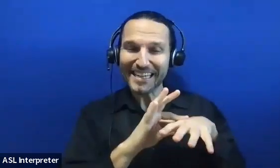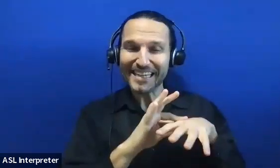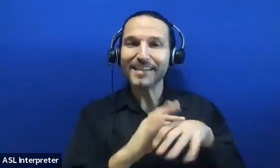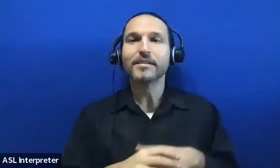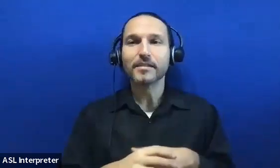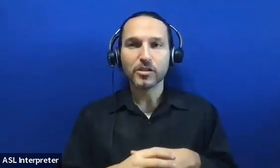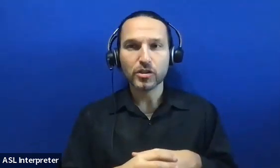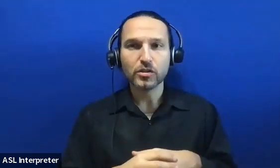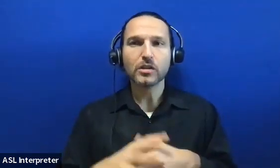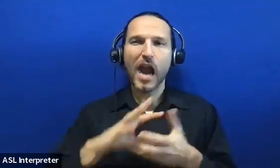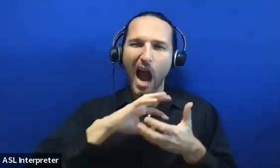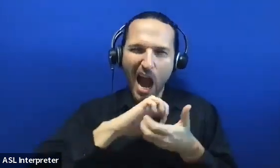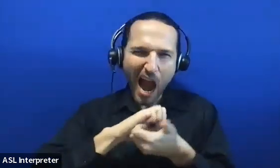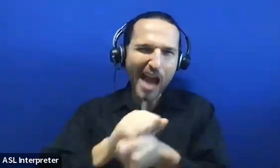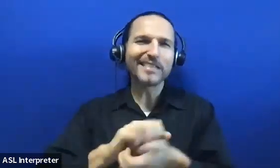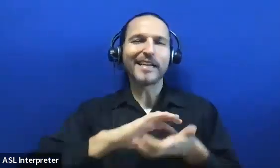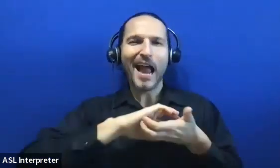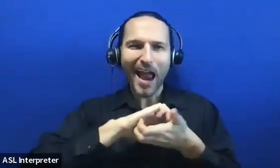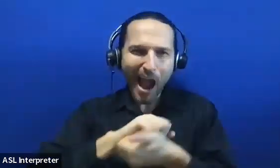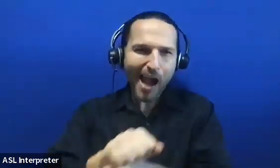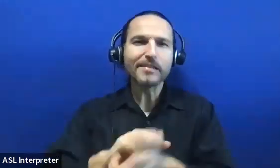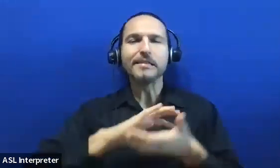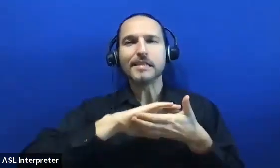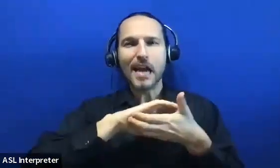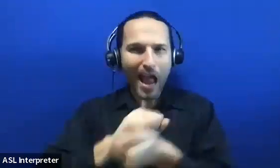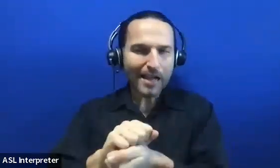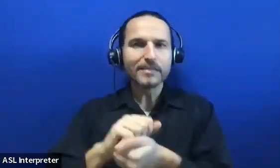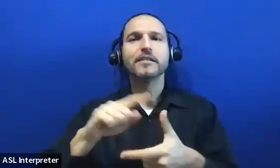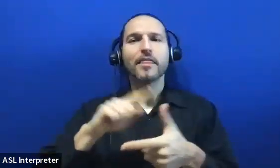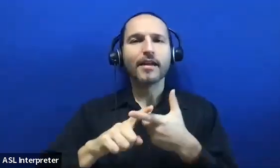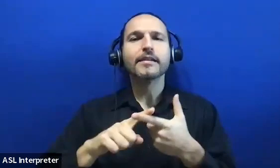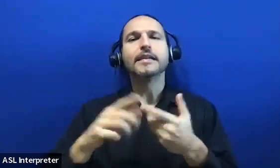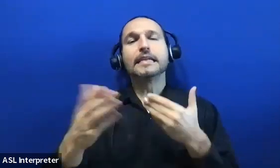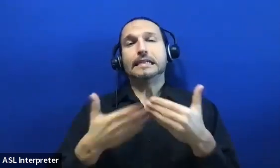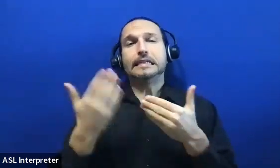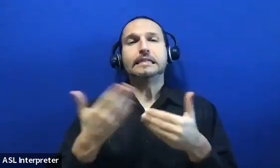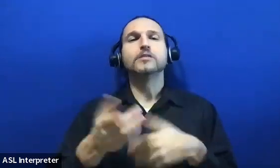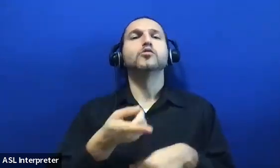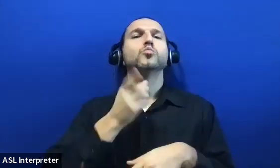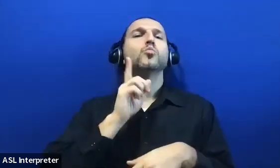we have to not just chew it, but really grind it down so that it can be safely swallowed.